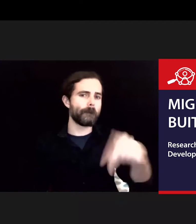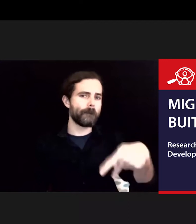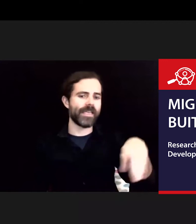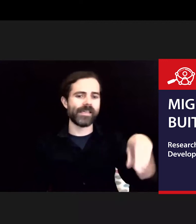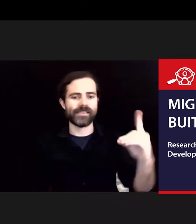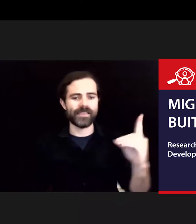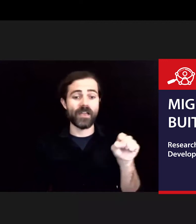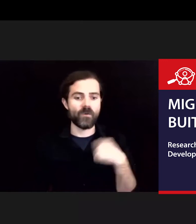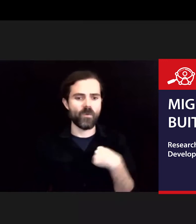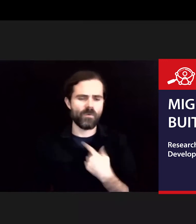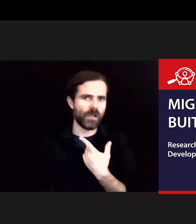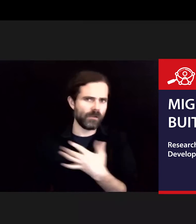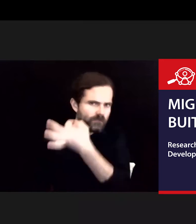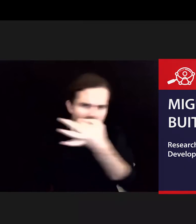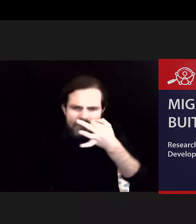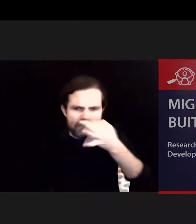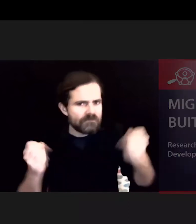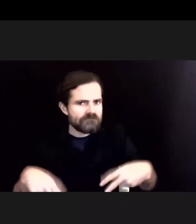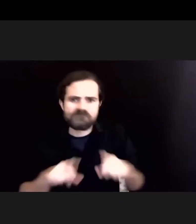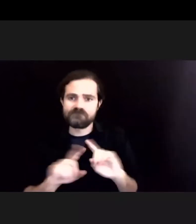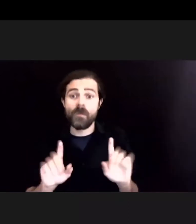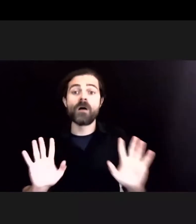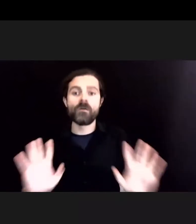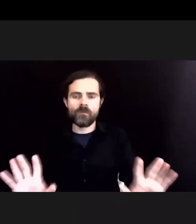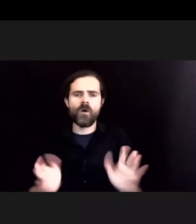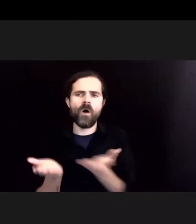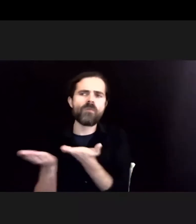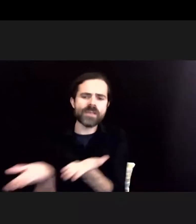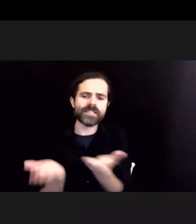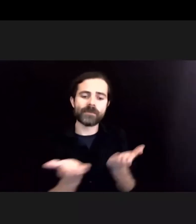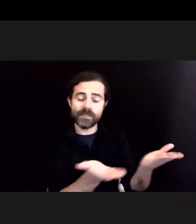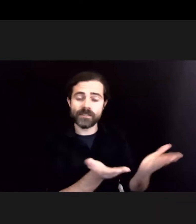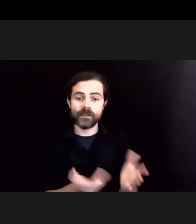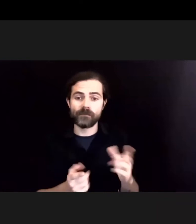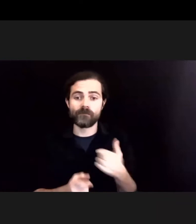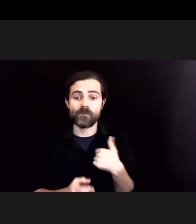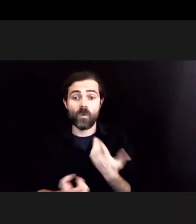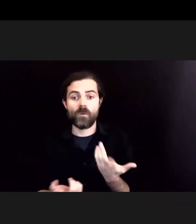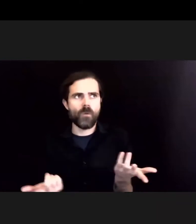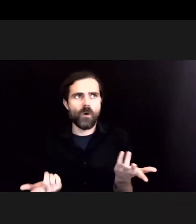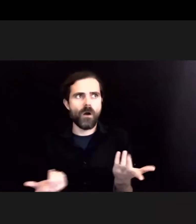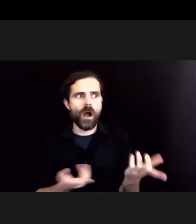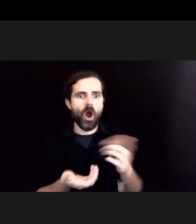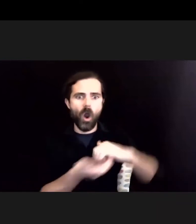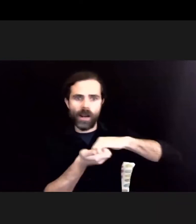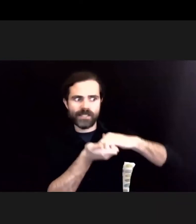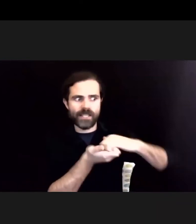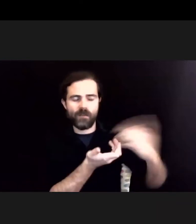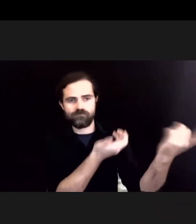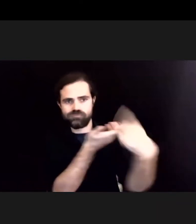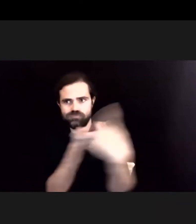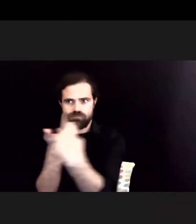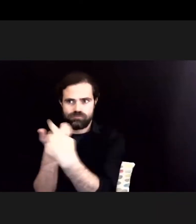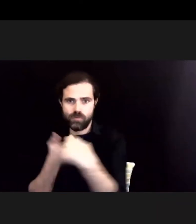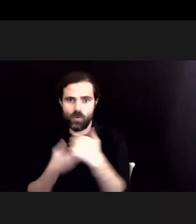promotes the vision of more than 15,000 social services and their umbrella organizations. We believe that support services play a fundamental